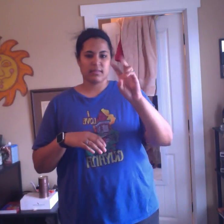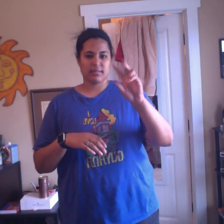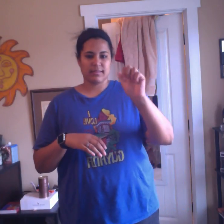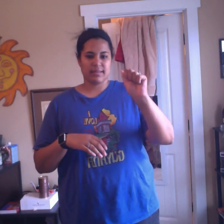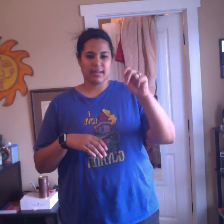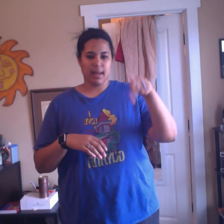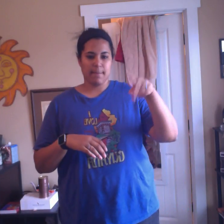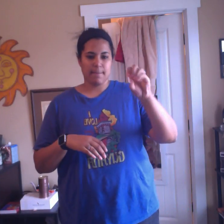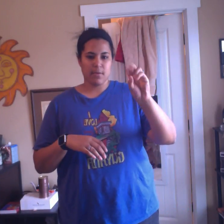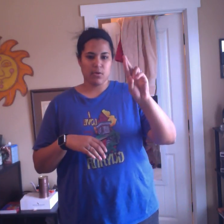evapotranspiration.